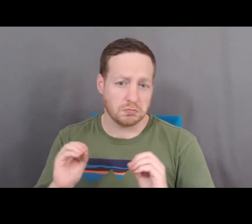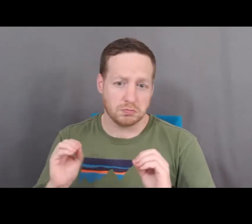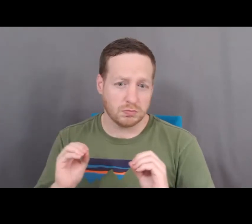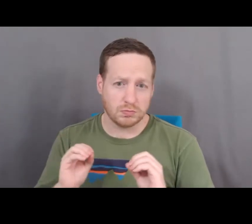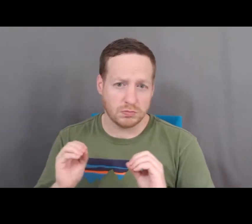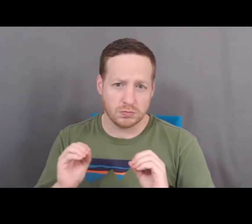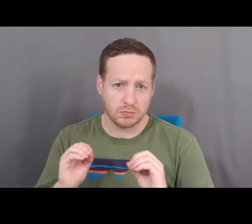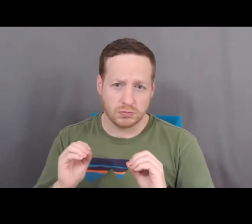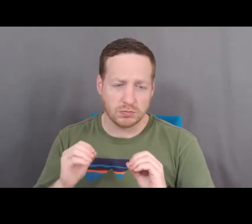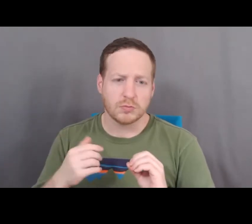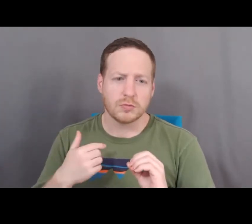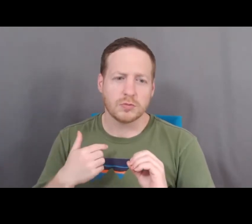Anyone? Any takers?